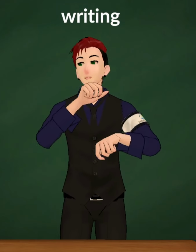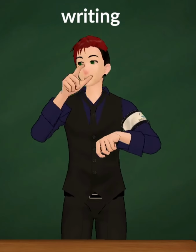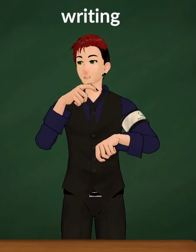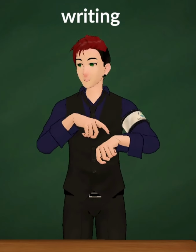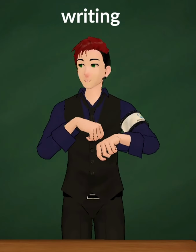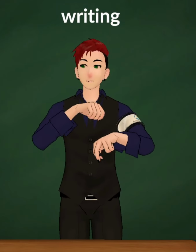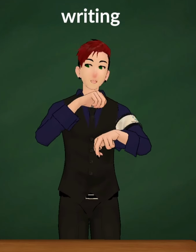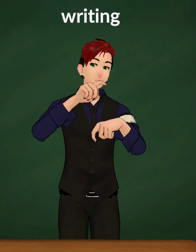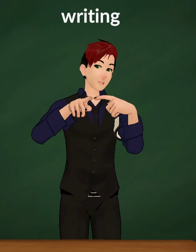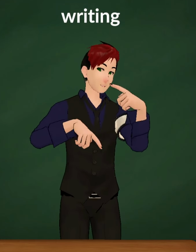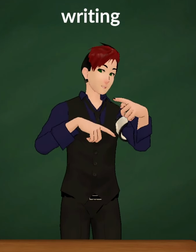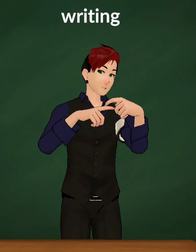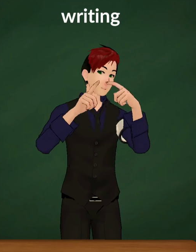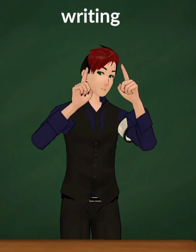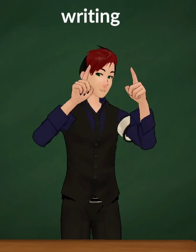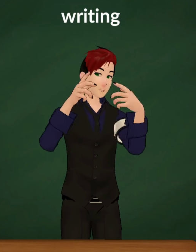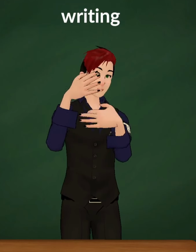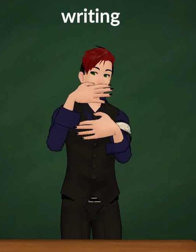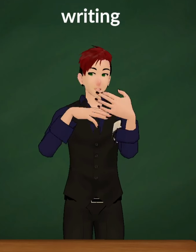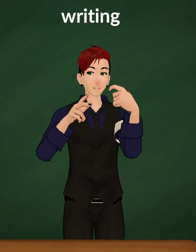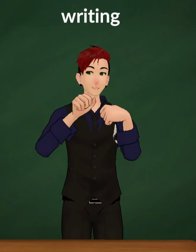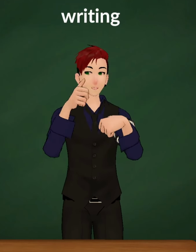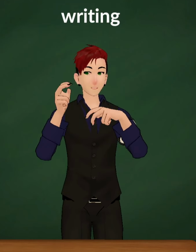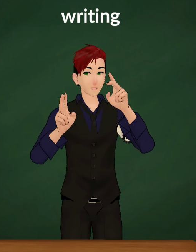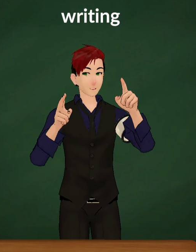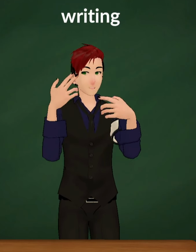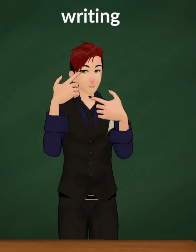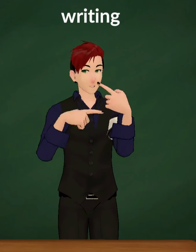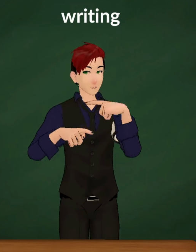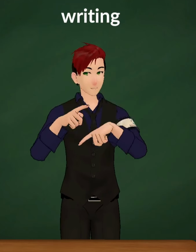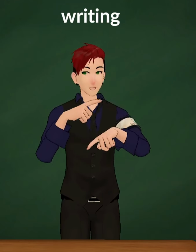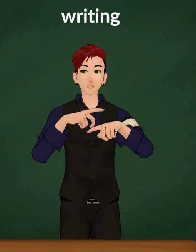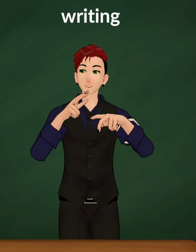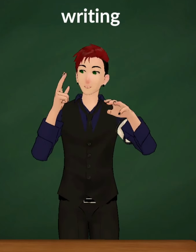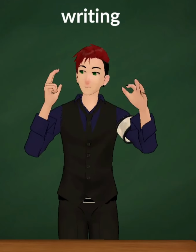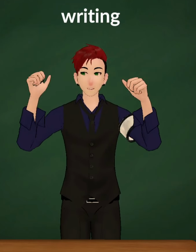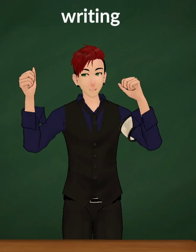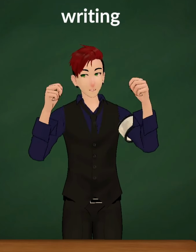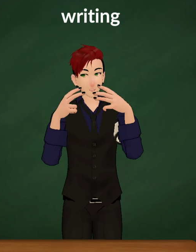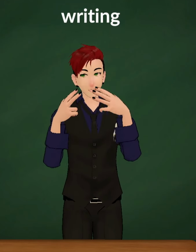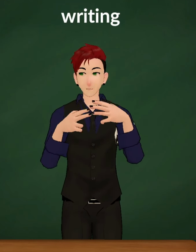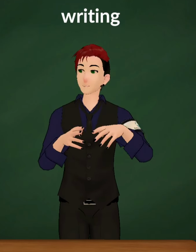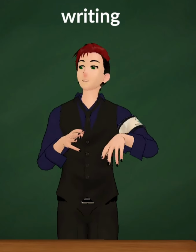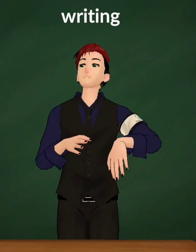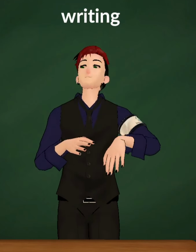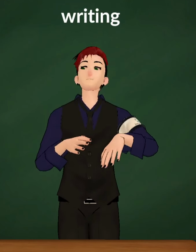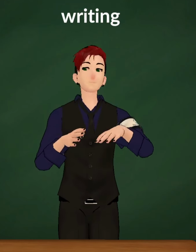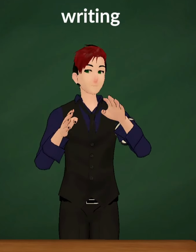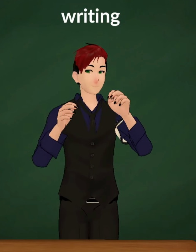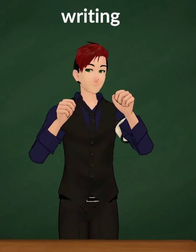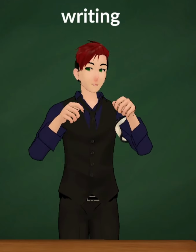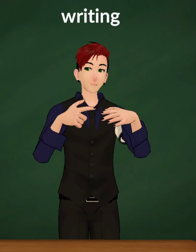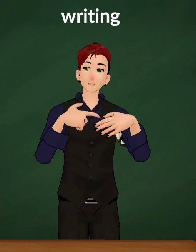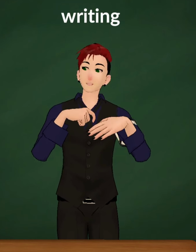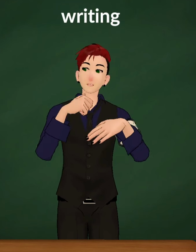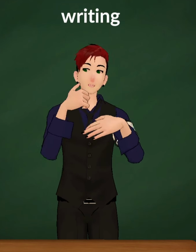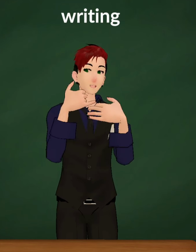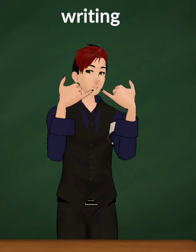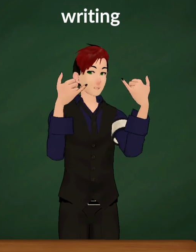use it all the time. I love it whenever I'm going out and hanging out with other people who know sign and I'm in a loud place. Oh my God, I don't have to